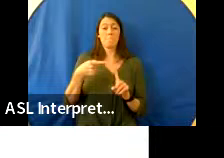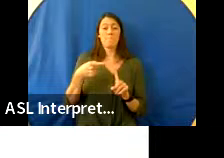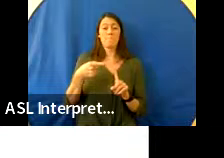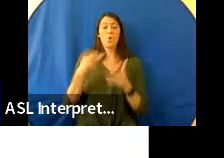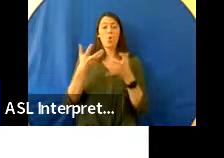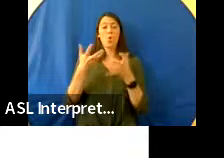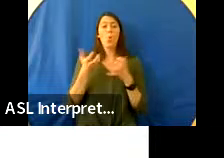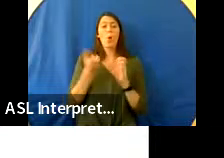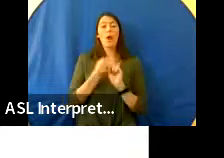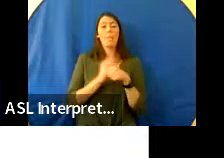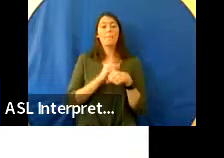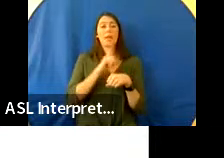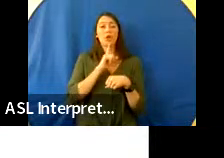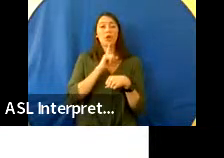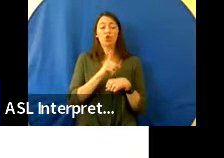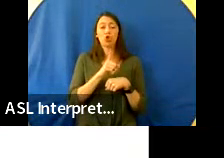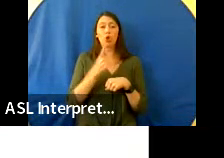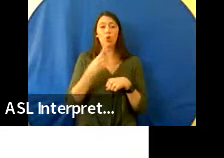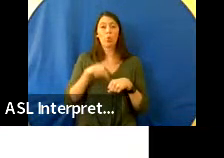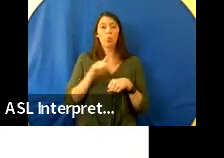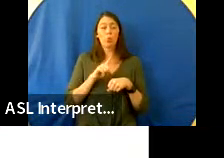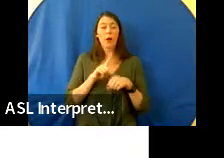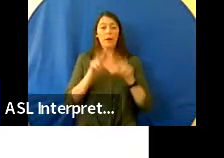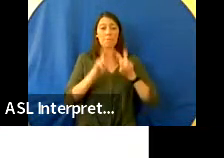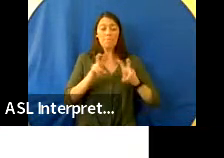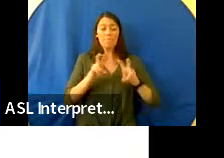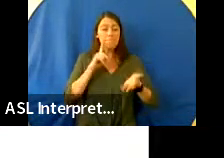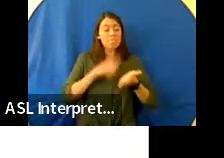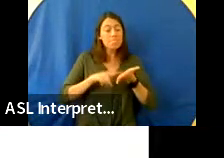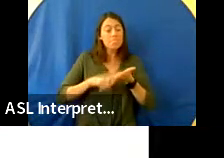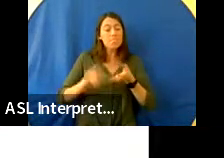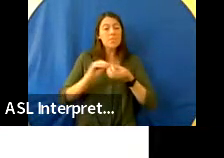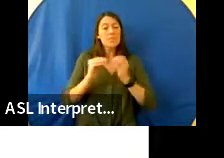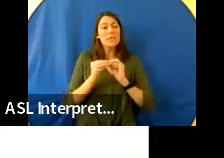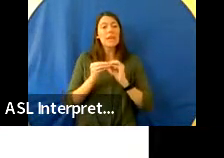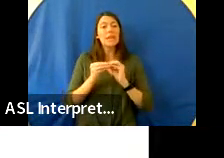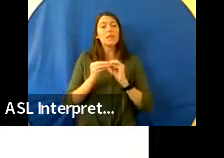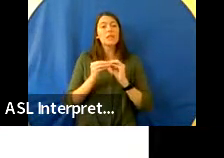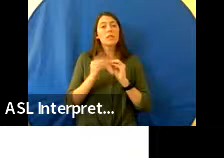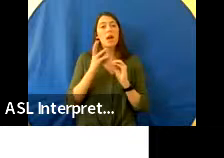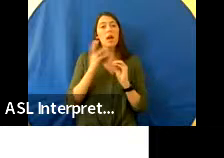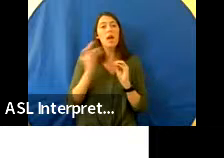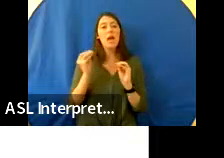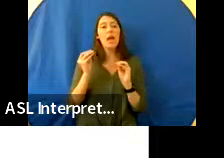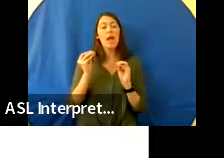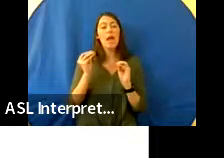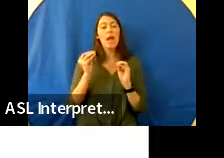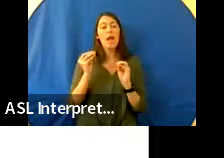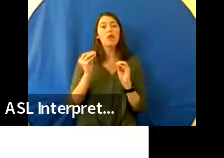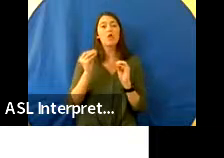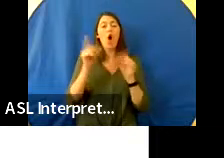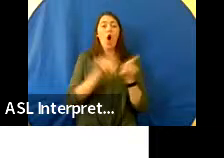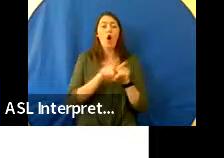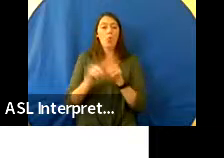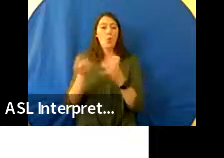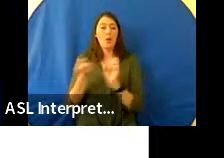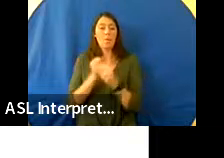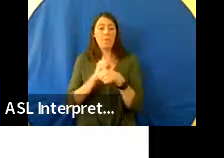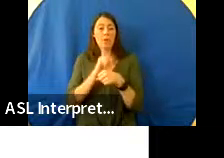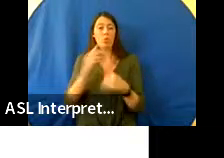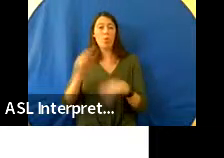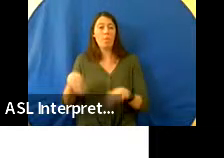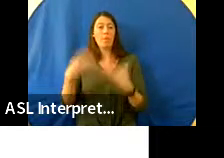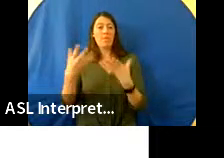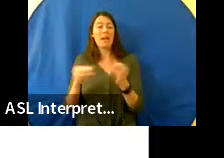continuation of what we've already been doing, but we will be working to separate really out the resource part from the COVID investigations